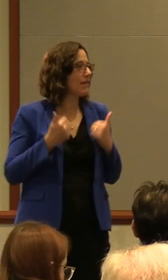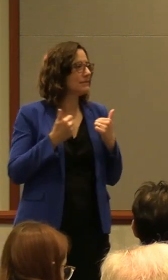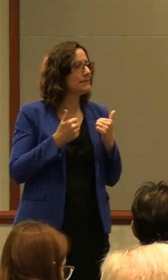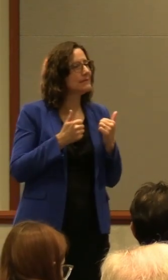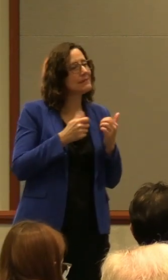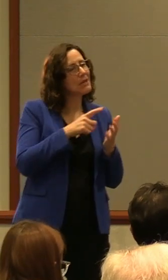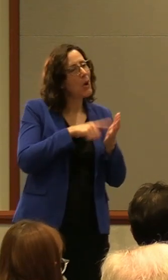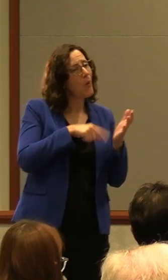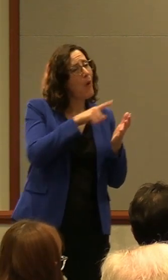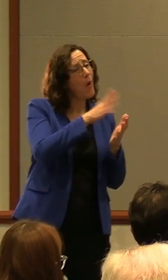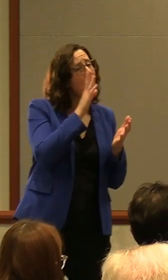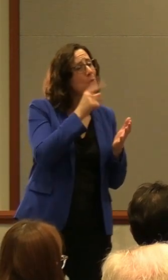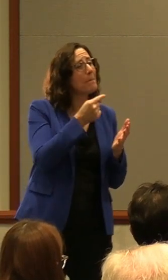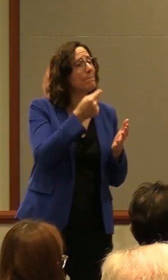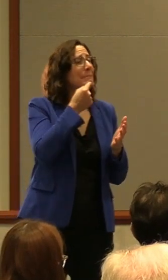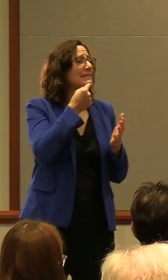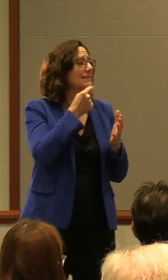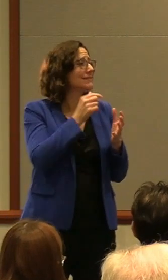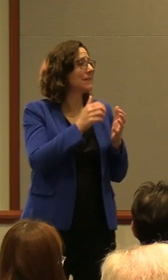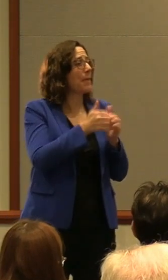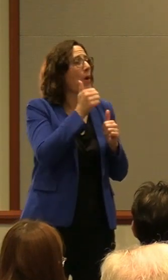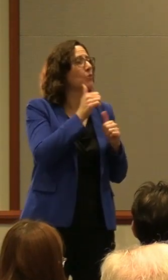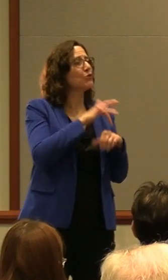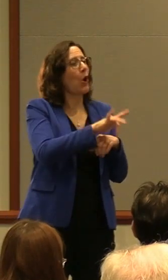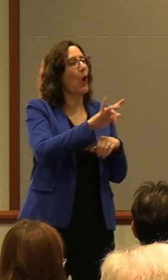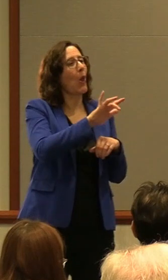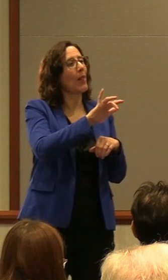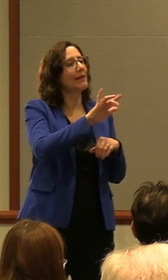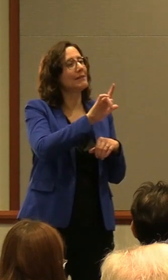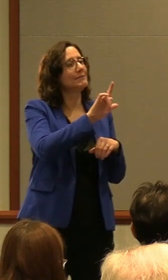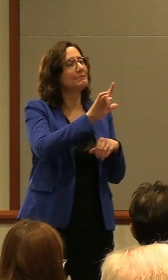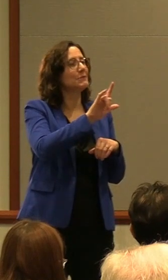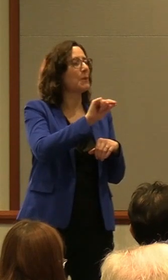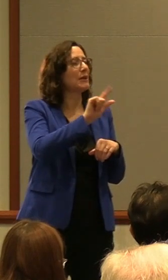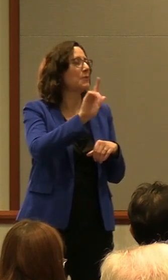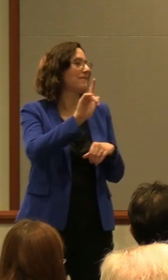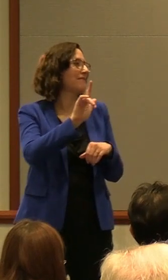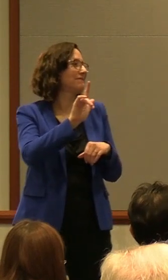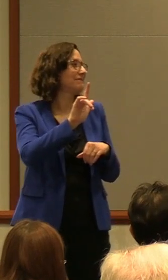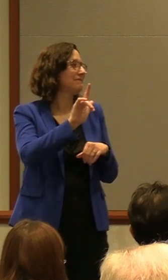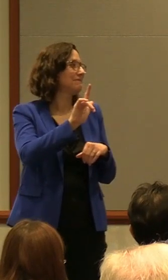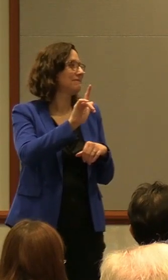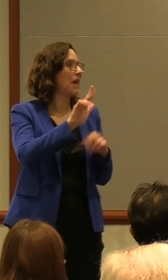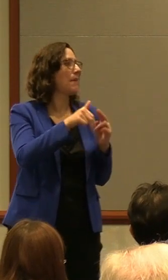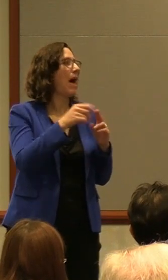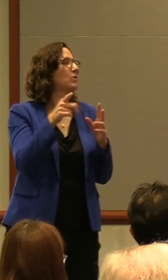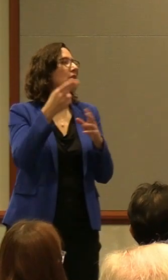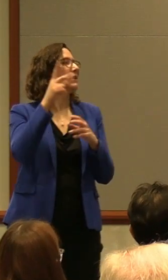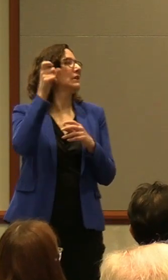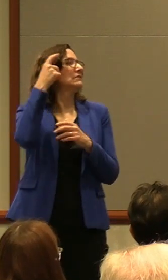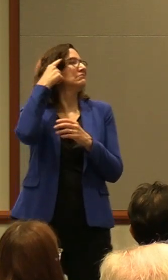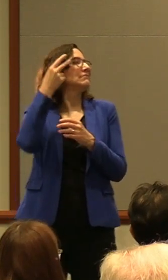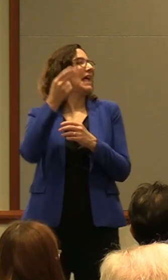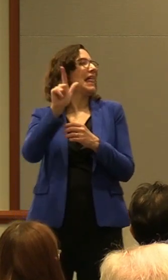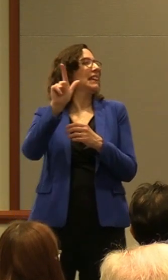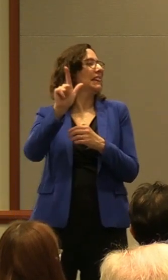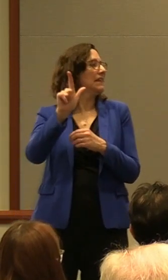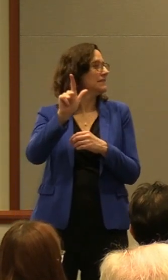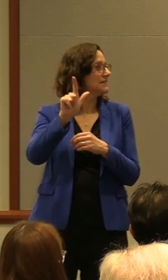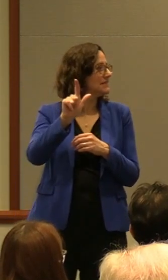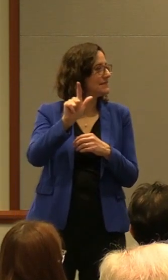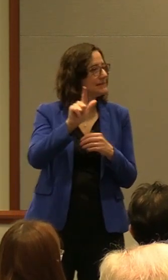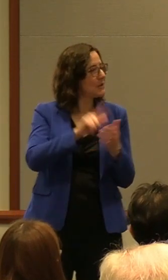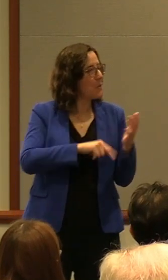most come early 2025 about the Hill, about